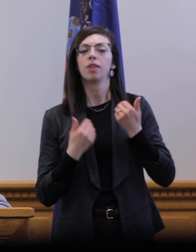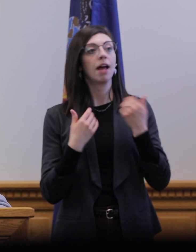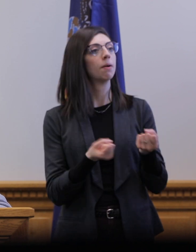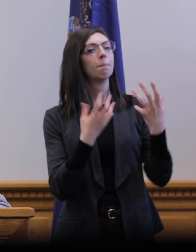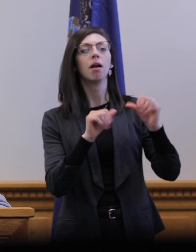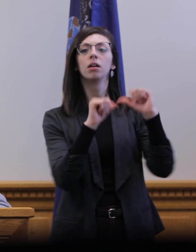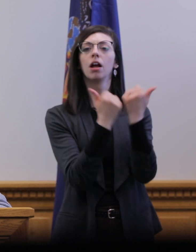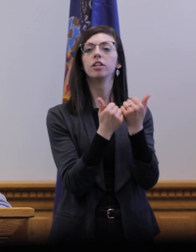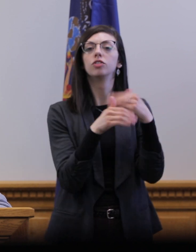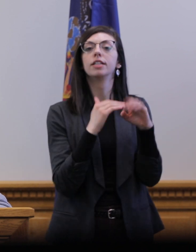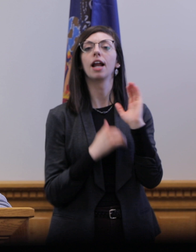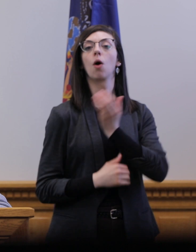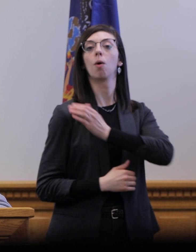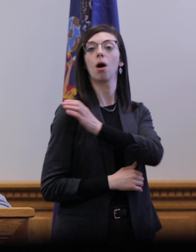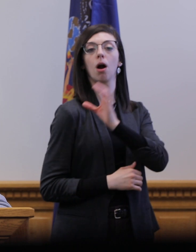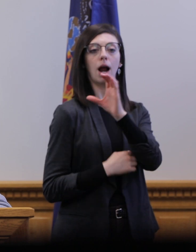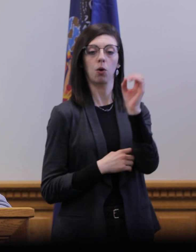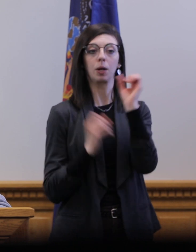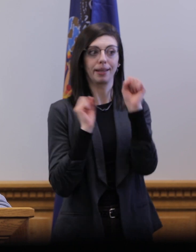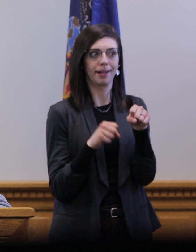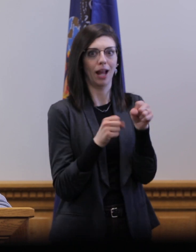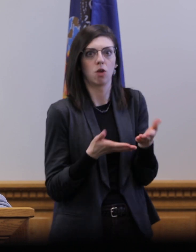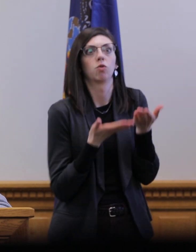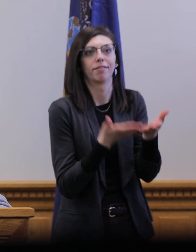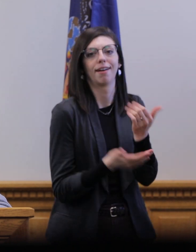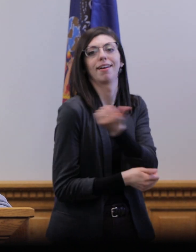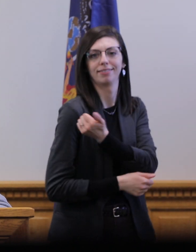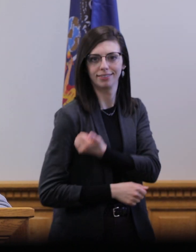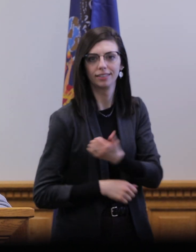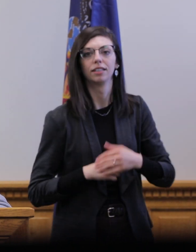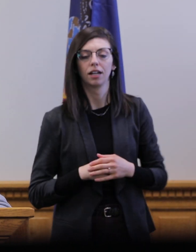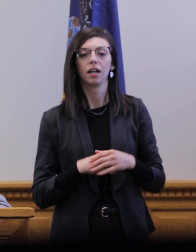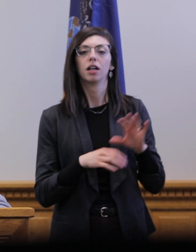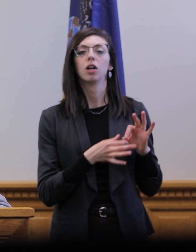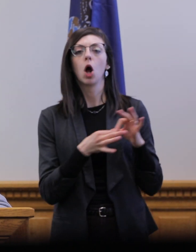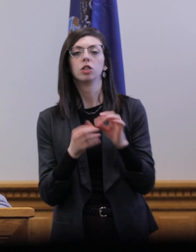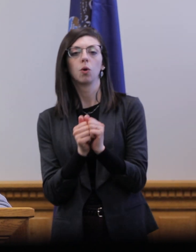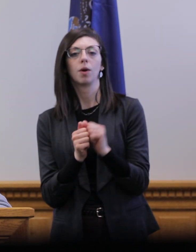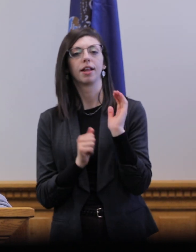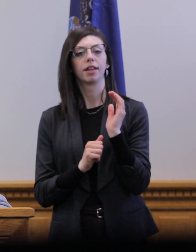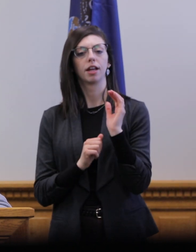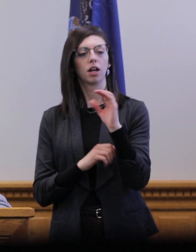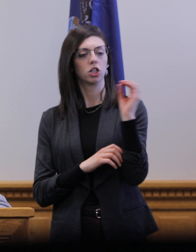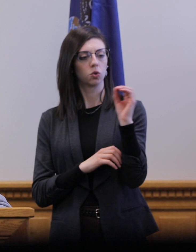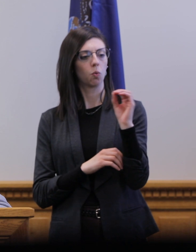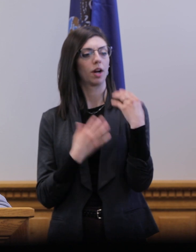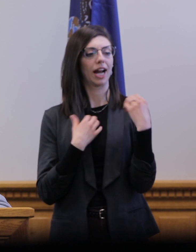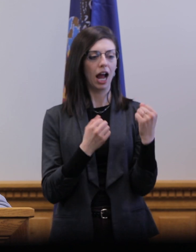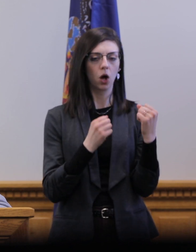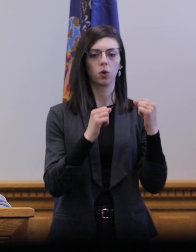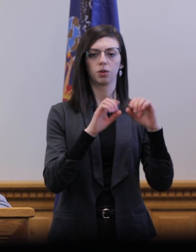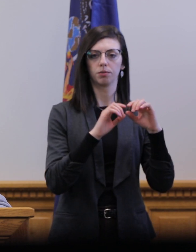agencies in the county that can now administer the vaccine. In addition to the county health department, Oswego Hospital, Connects Care, and